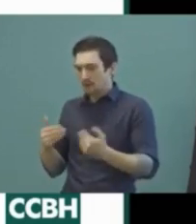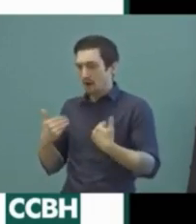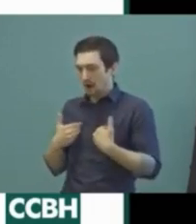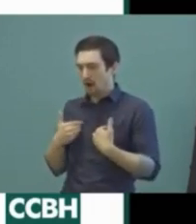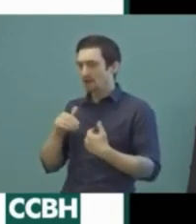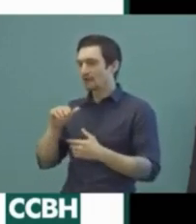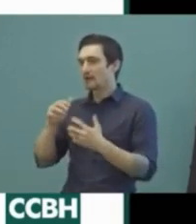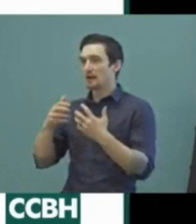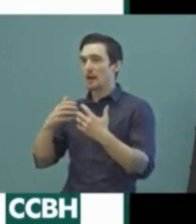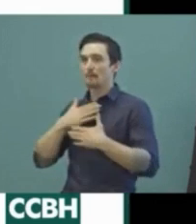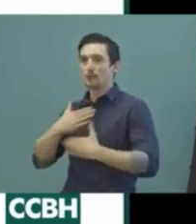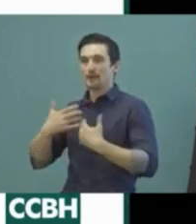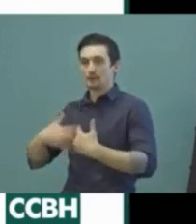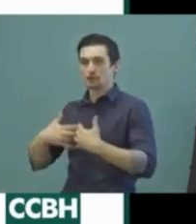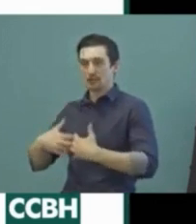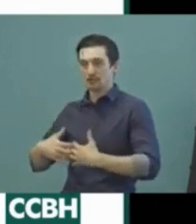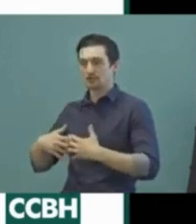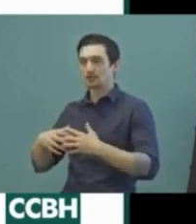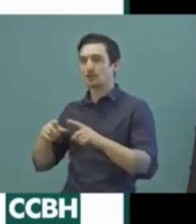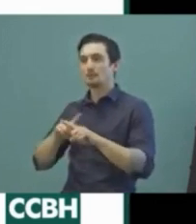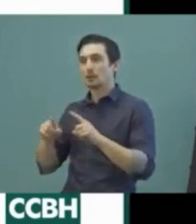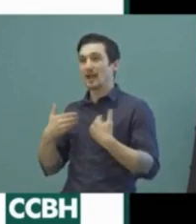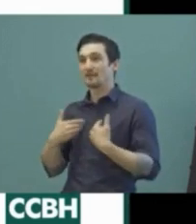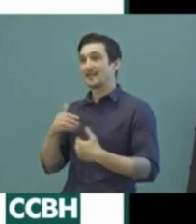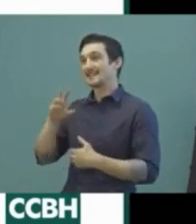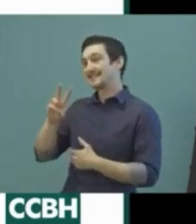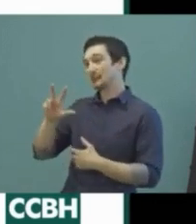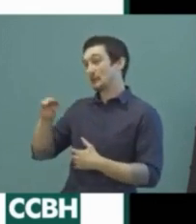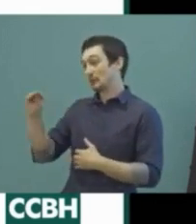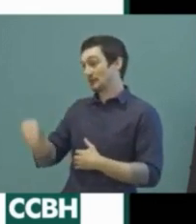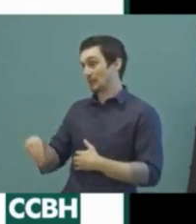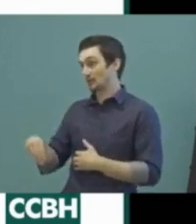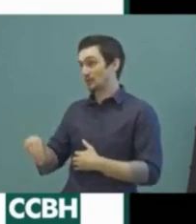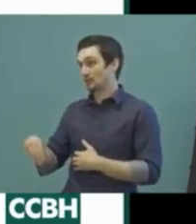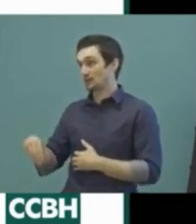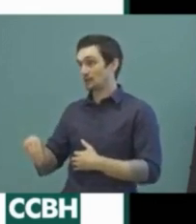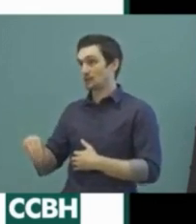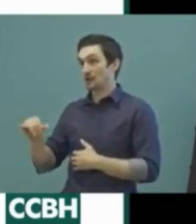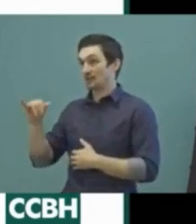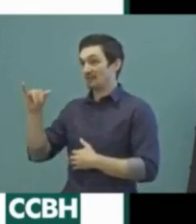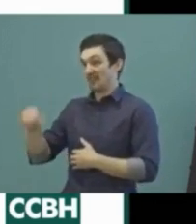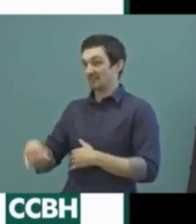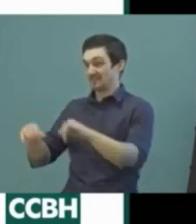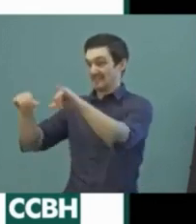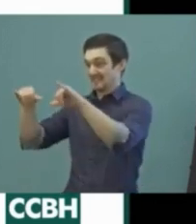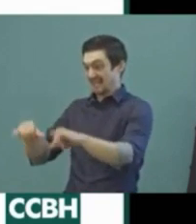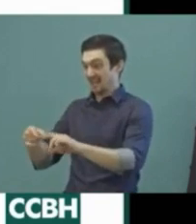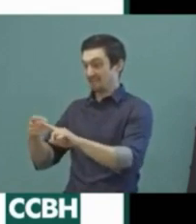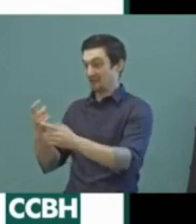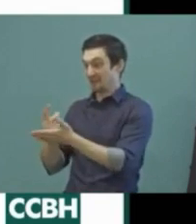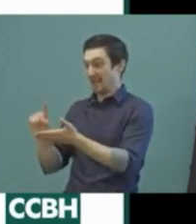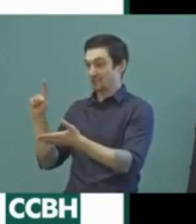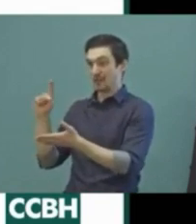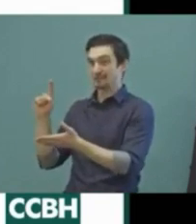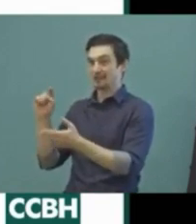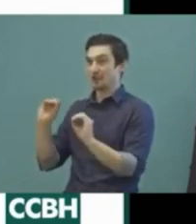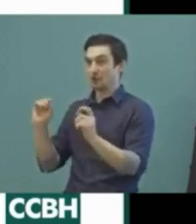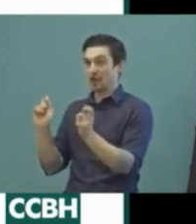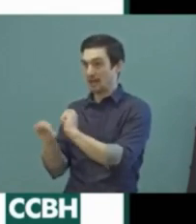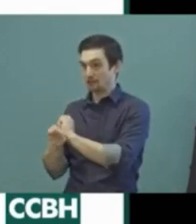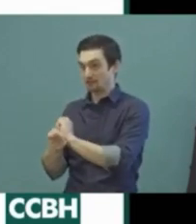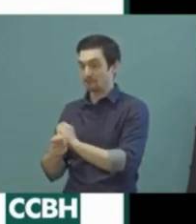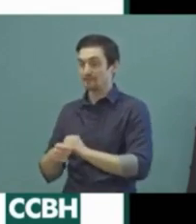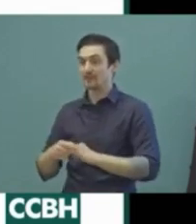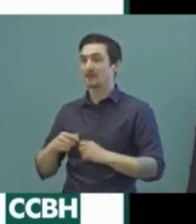high level of care. We're at 63%, which remarkably is completely unchanged from what I reported last week.